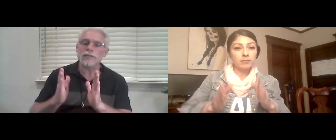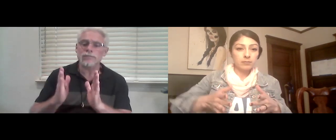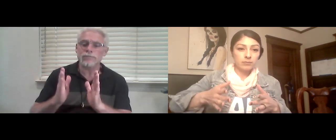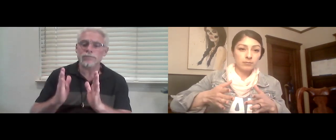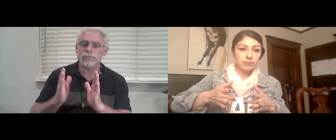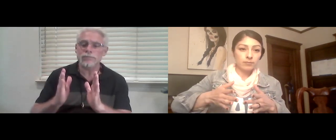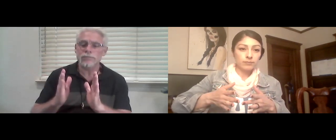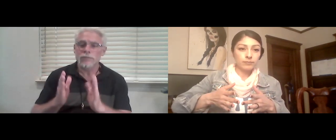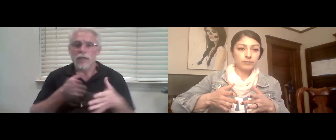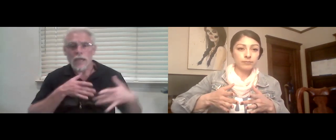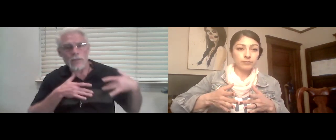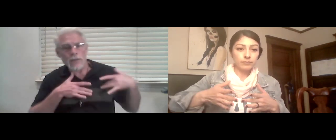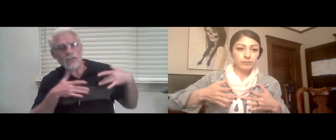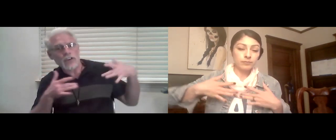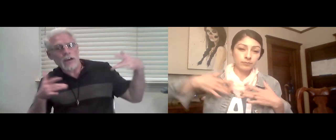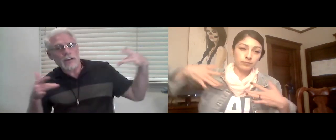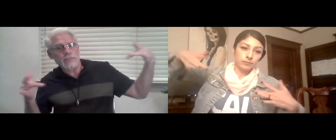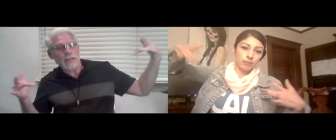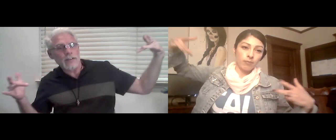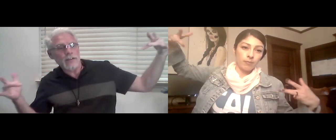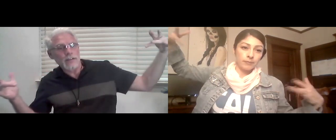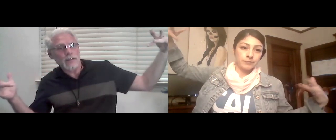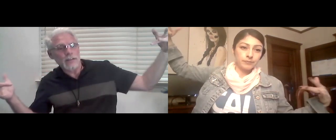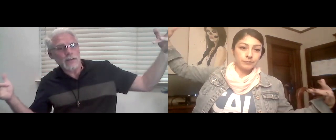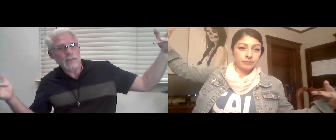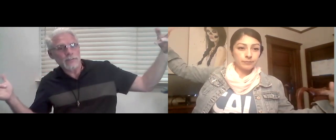it, and then shine.